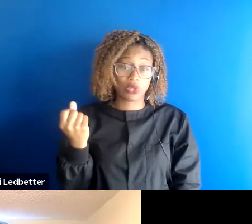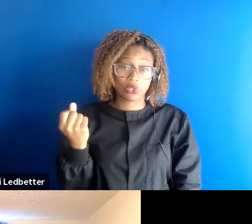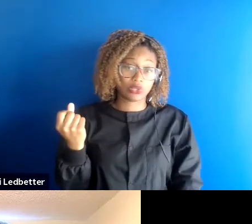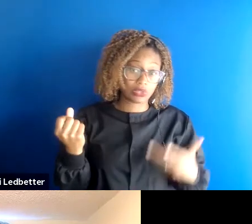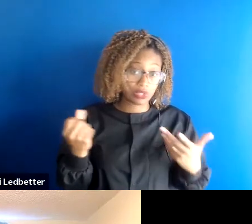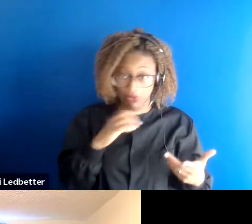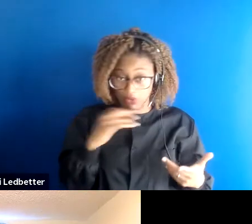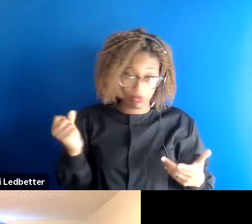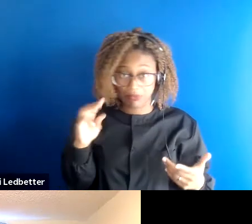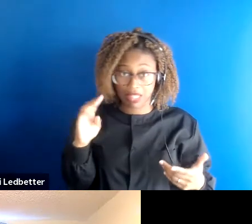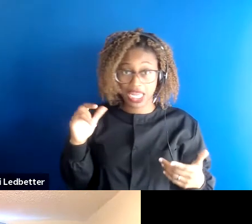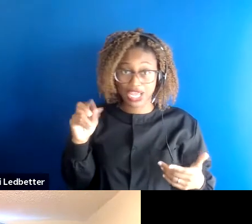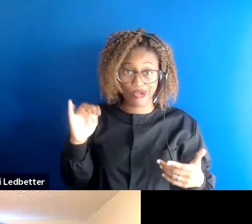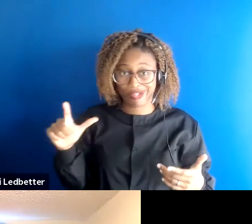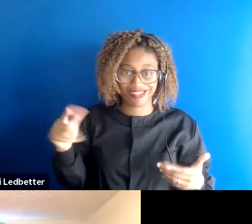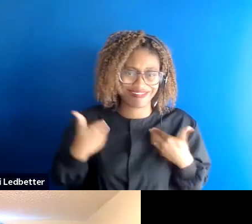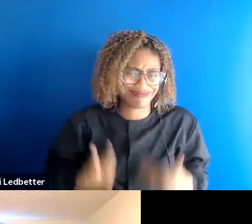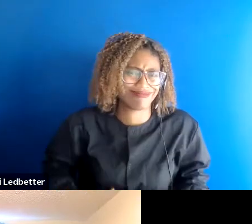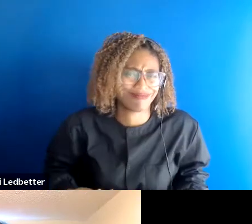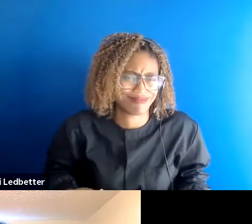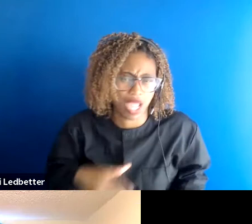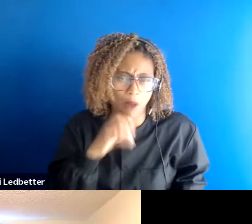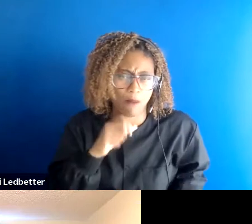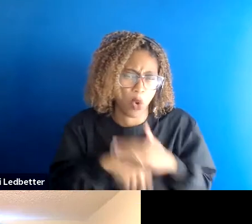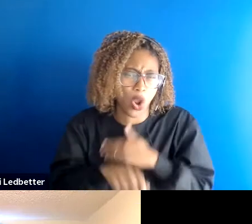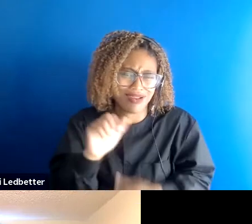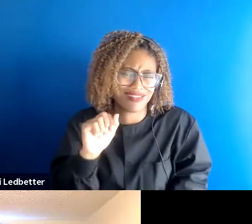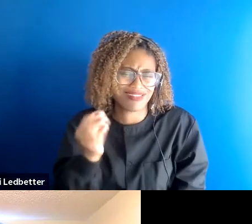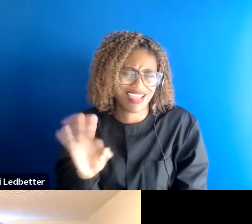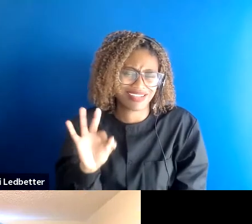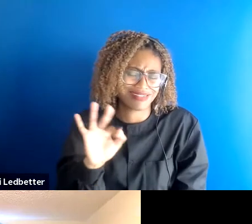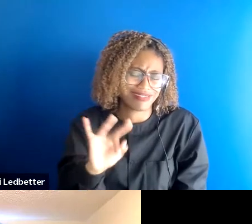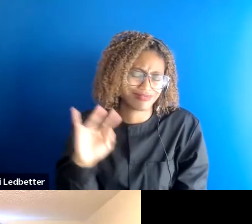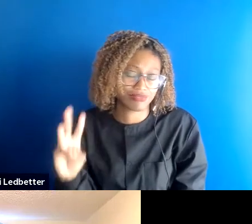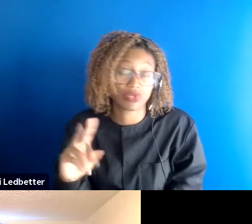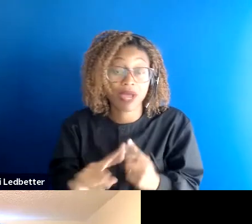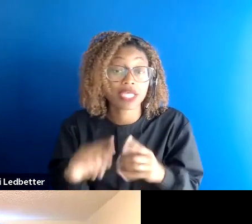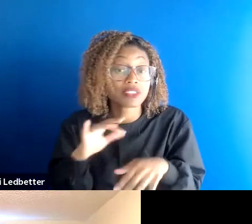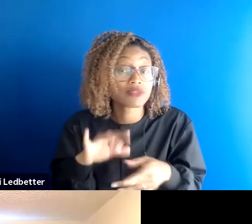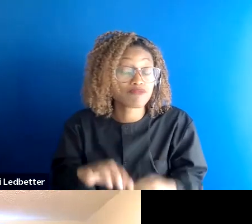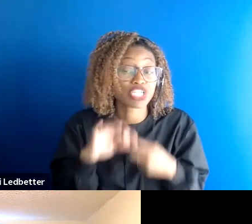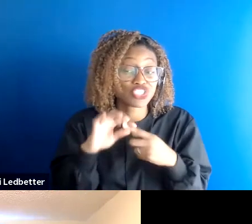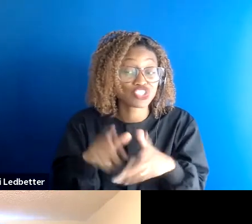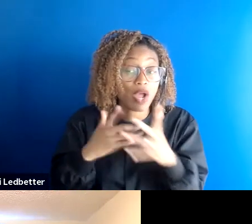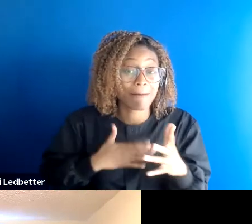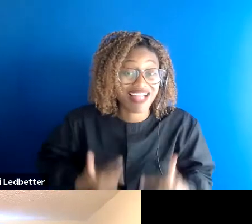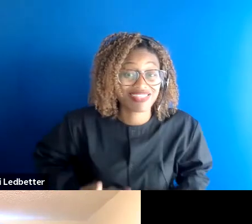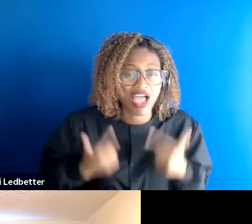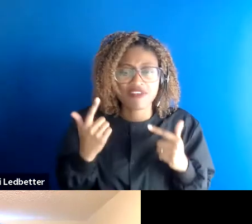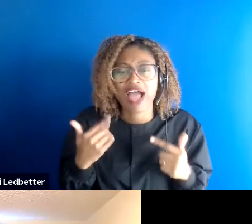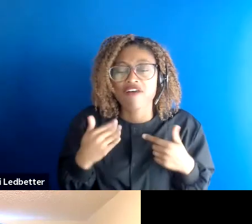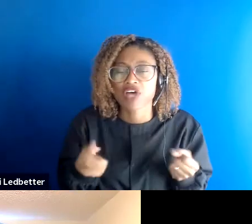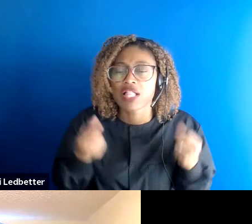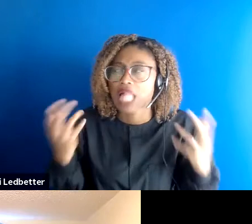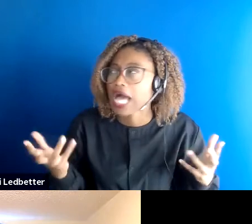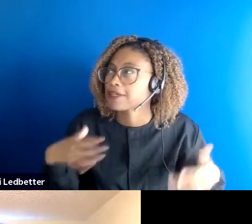old millennial. But especially in the beginning of my life, there was a lot of what they call